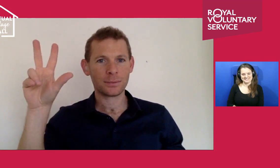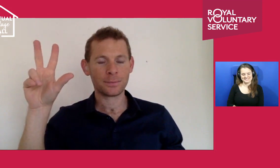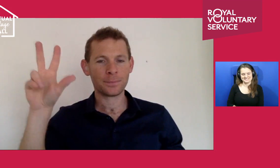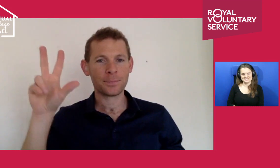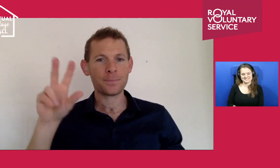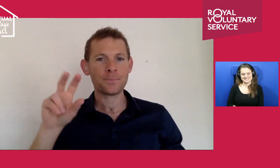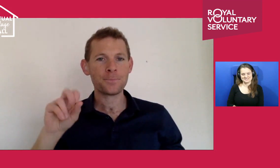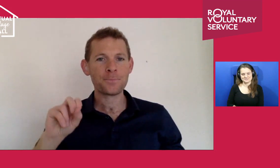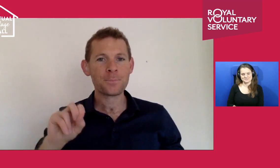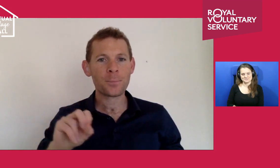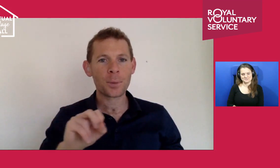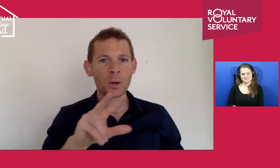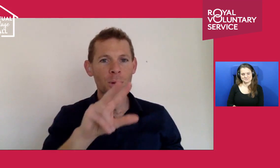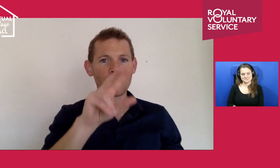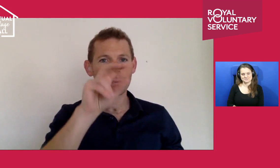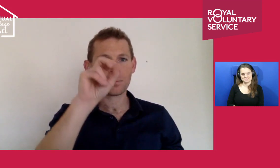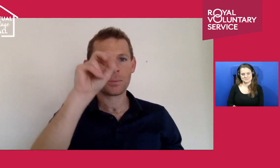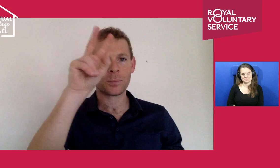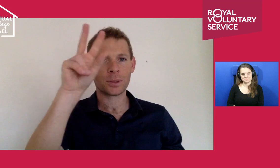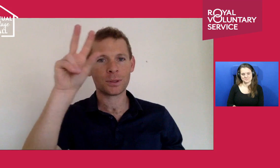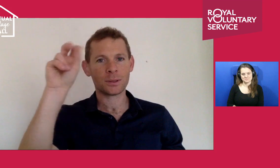purple,